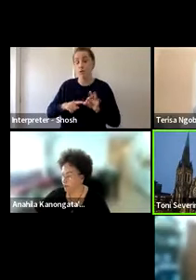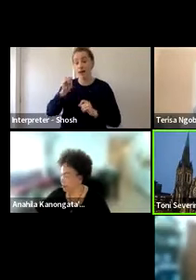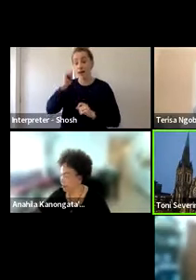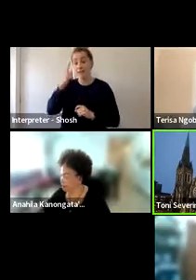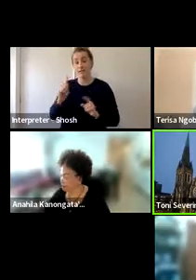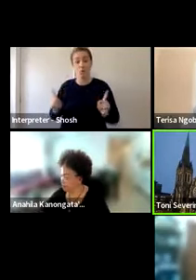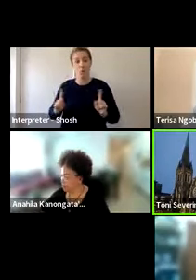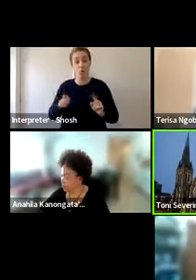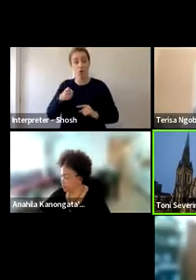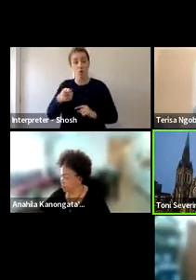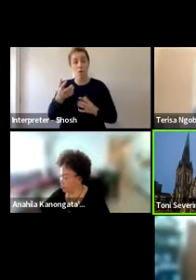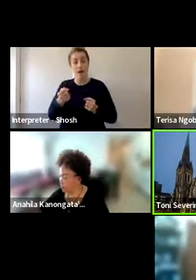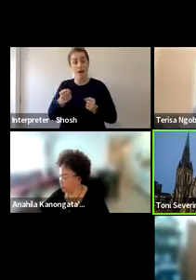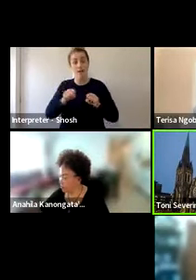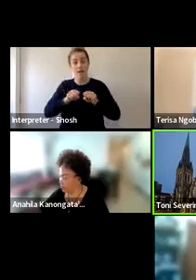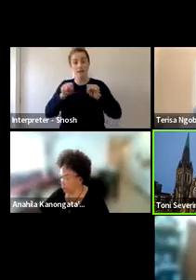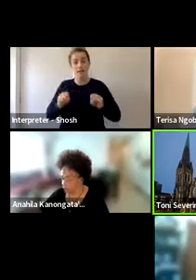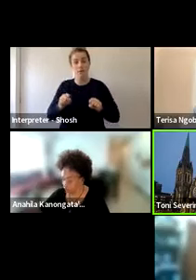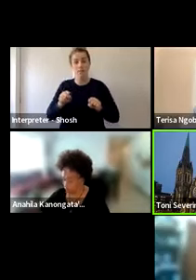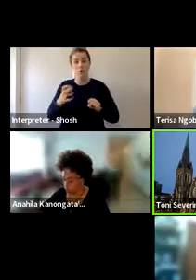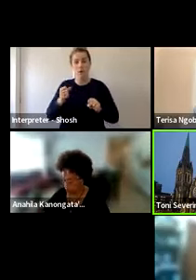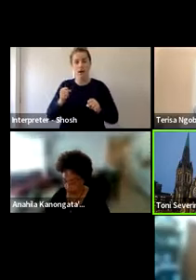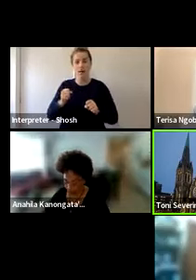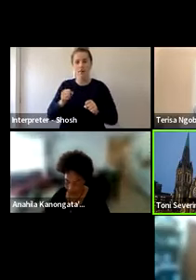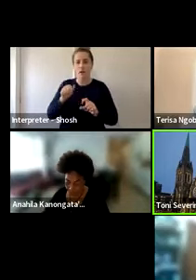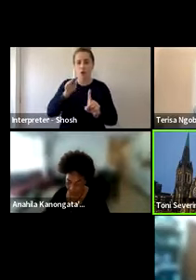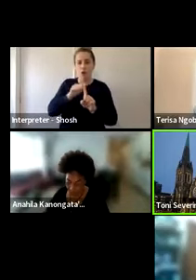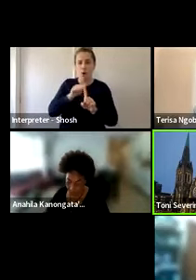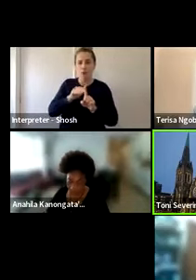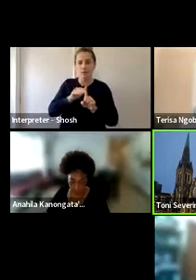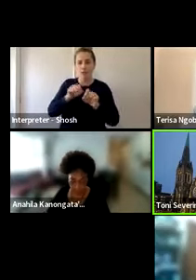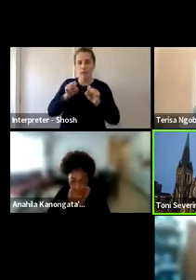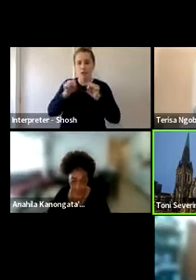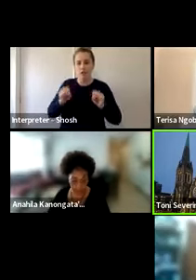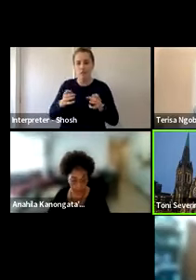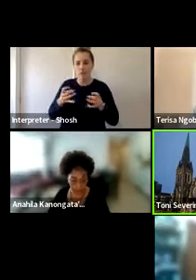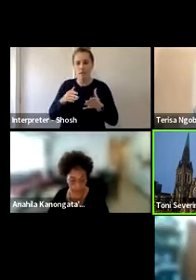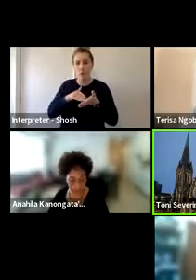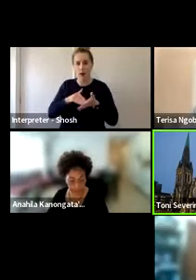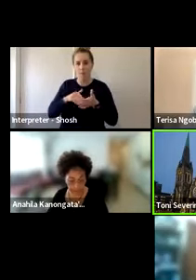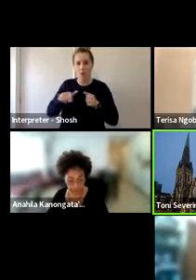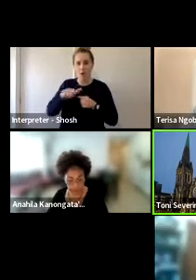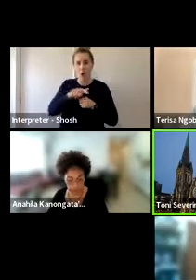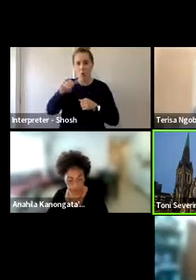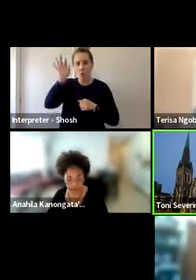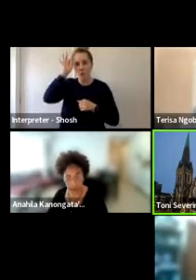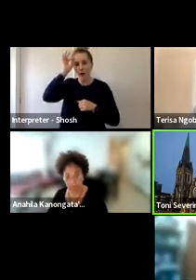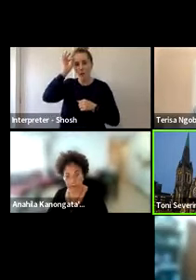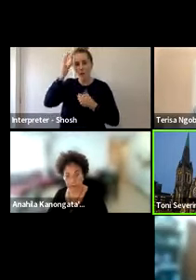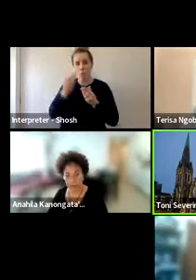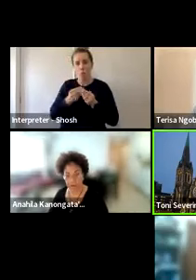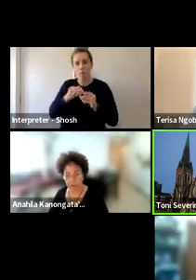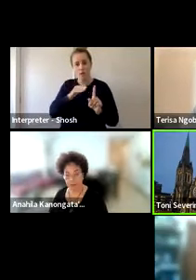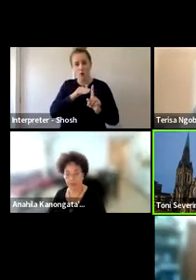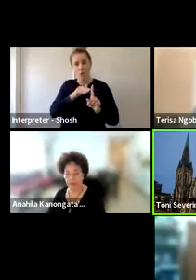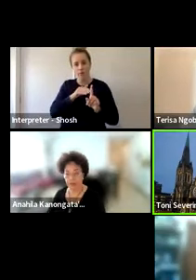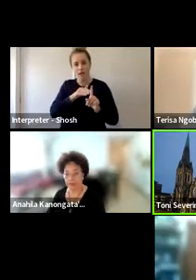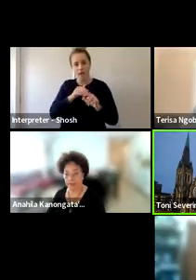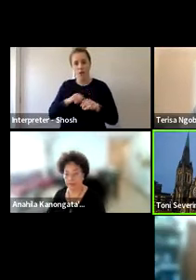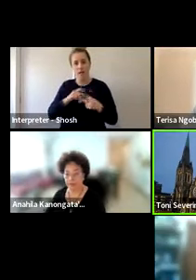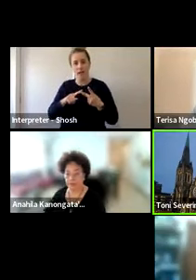understand that you've got a system where you've got notification systems already and that you're already helping local councils with notifications